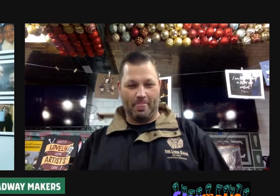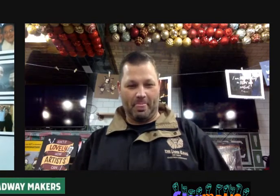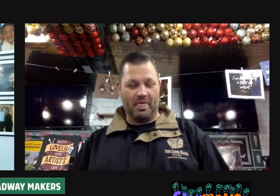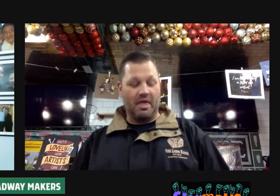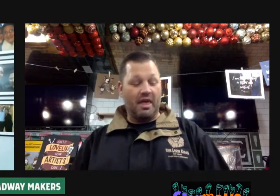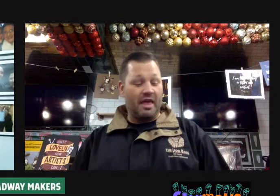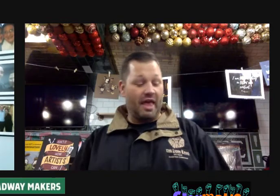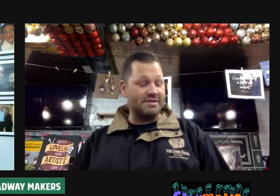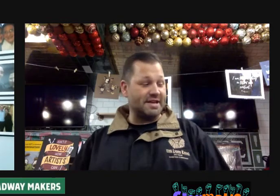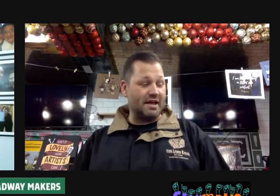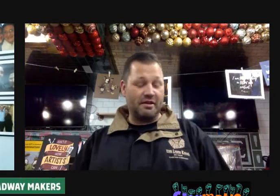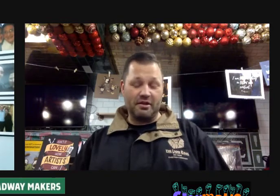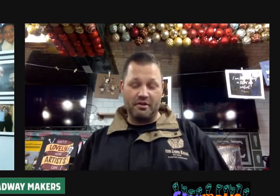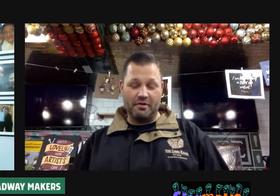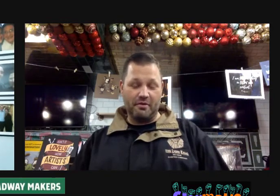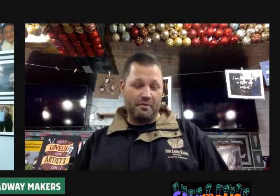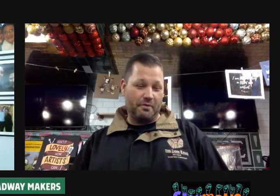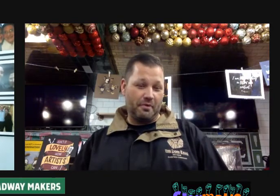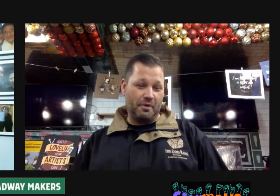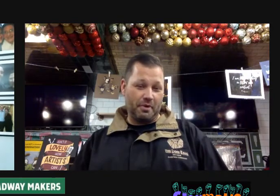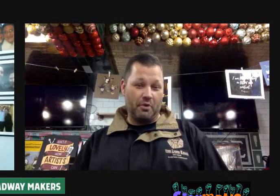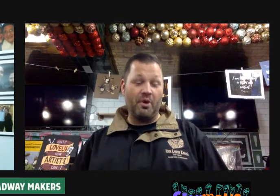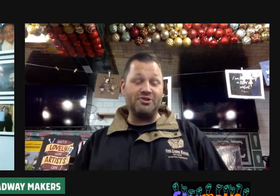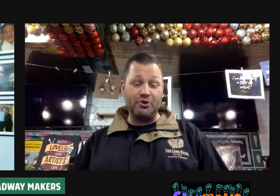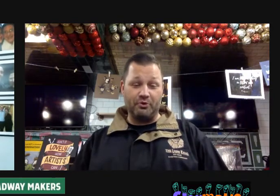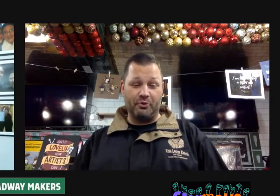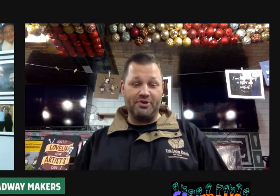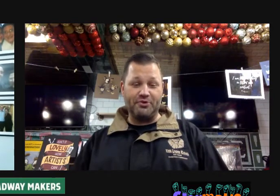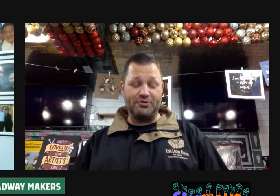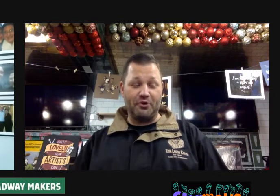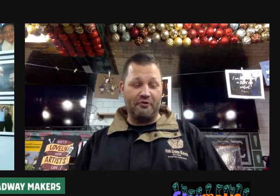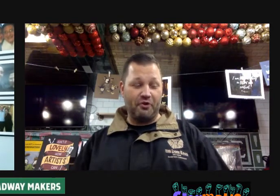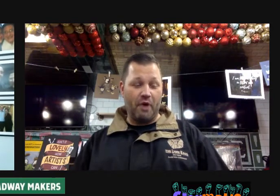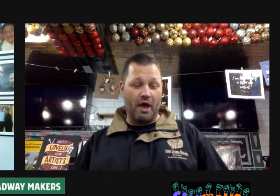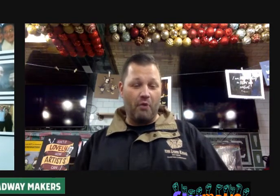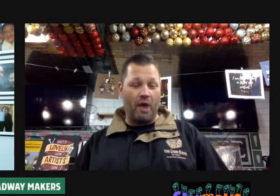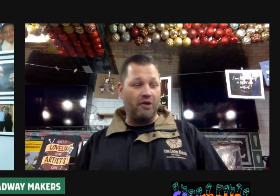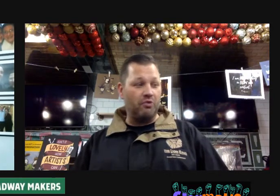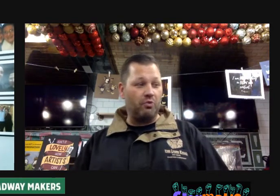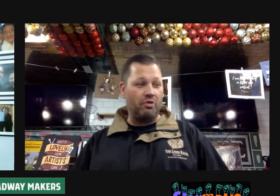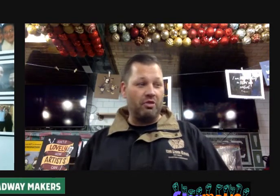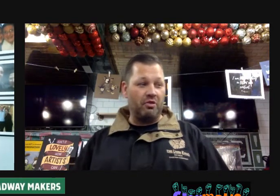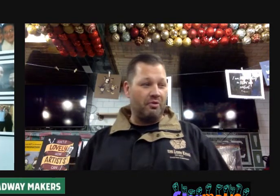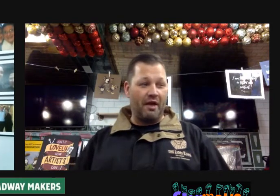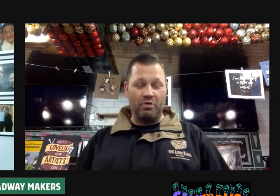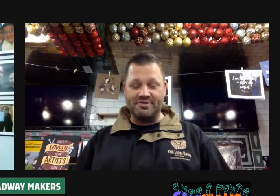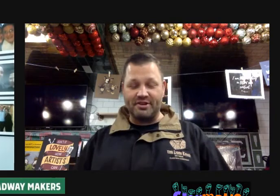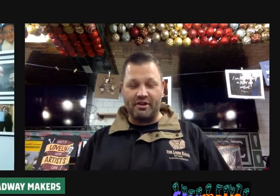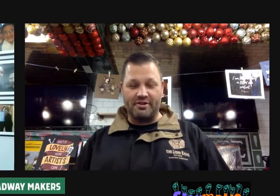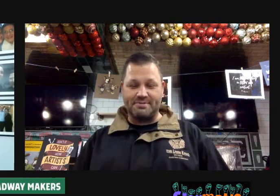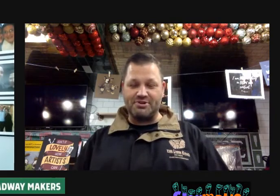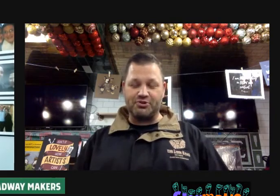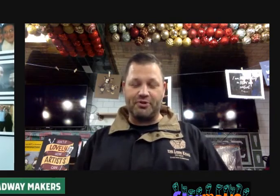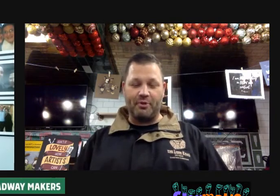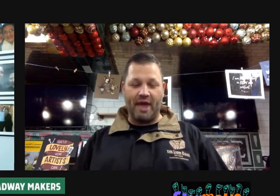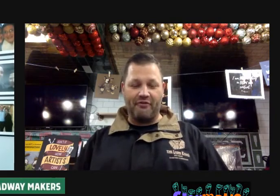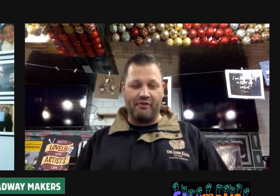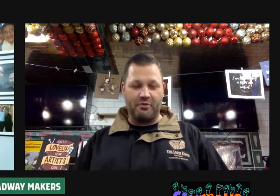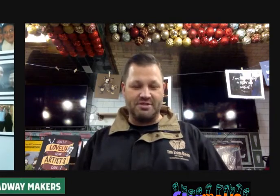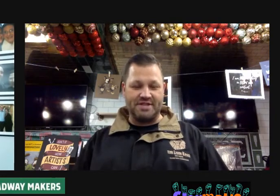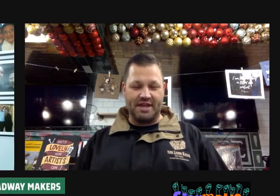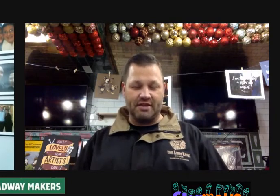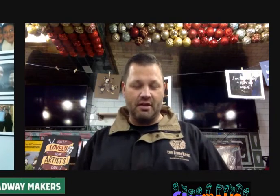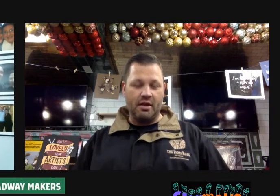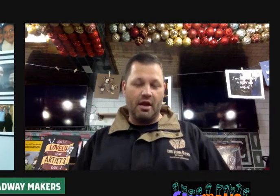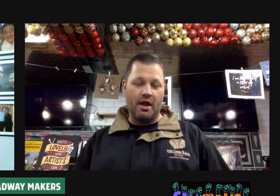Christmas. And, we all have to get chopping. We do. So if you, while you're listening on a special treat that we have